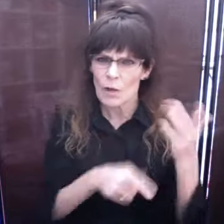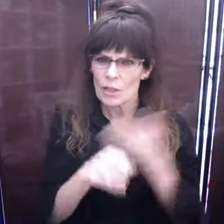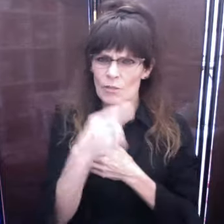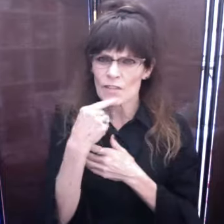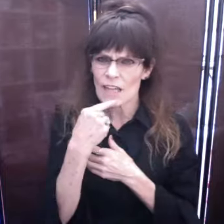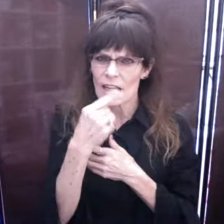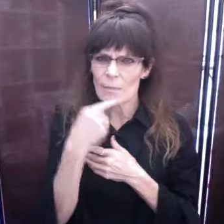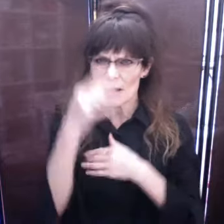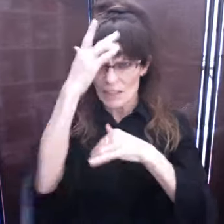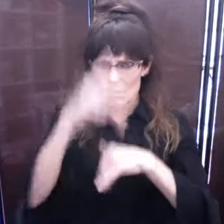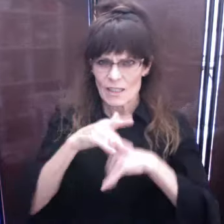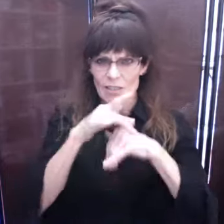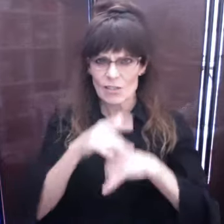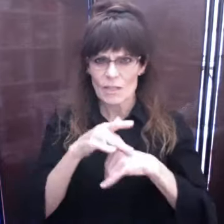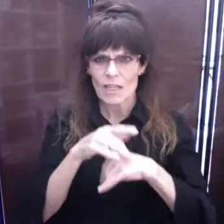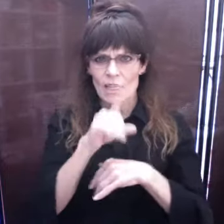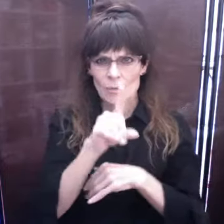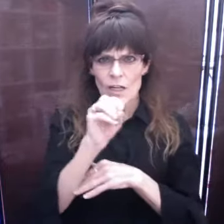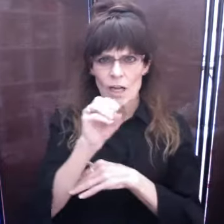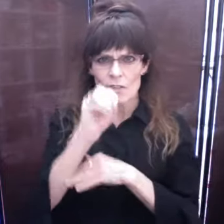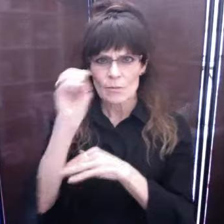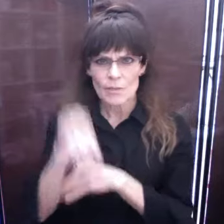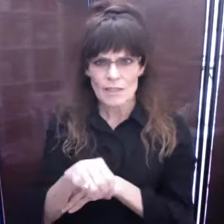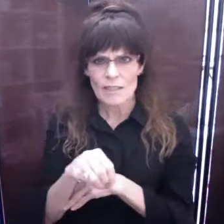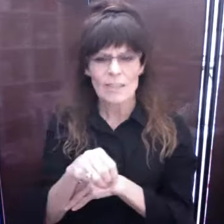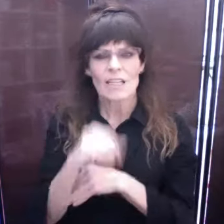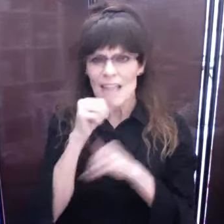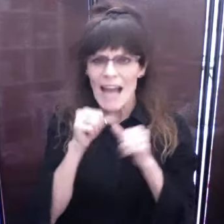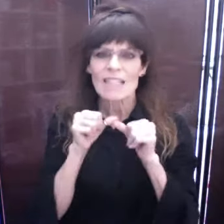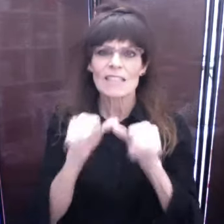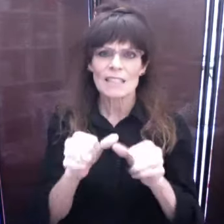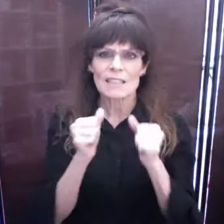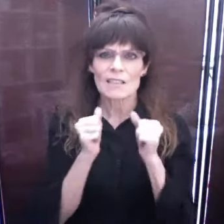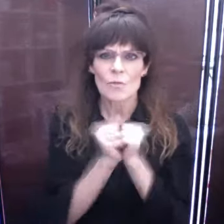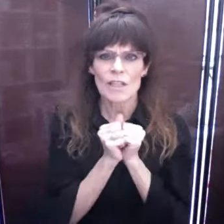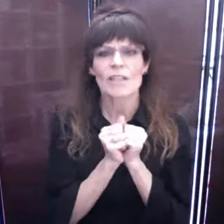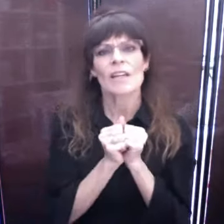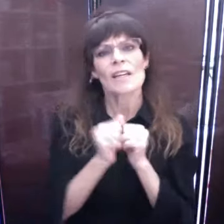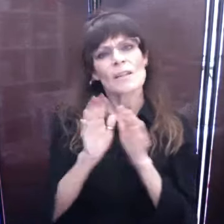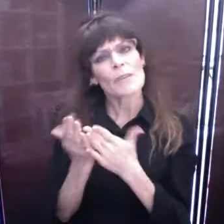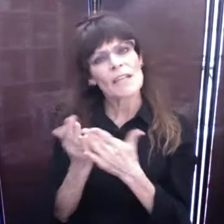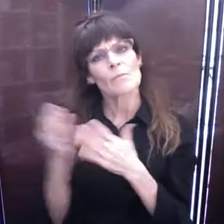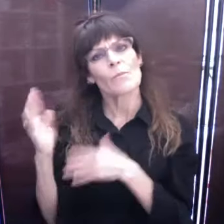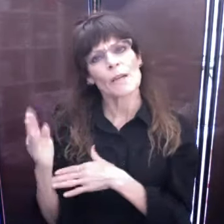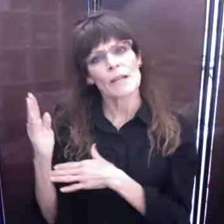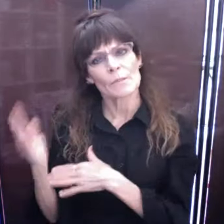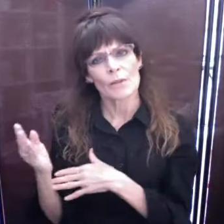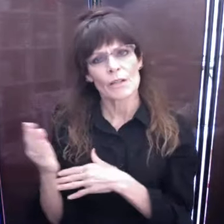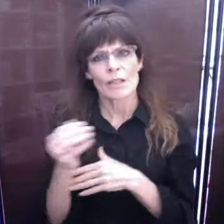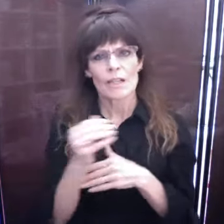is absolutely 100% inconsistent with what the big book says. Nowhere in Jim or Fred's story or the